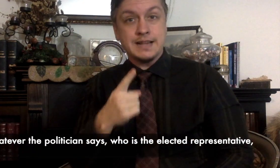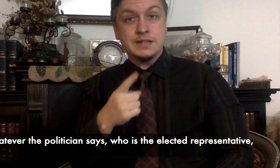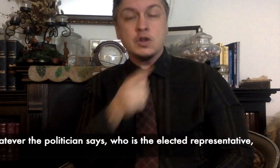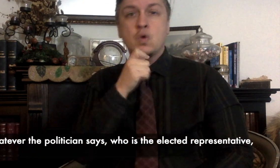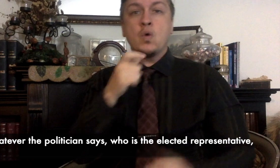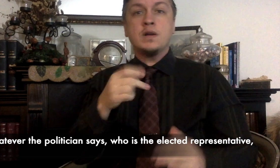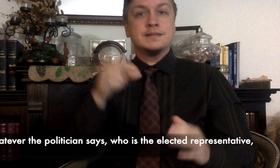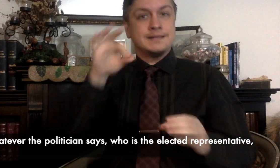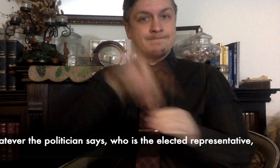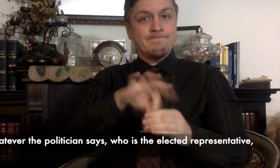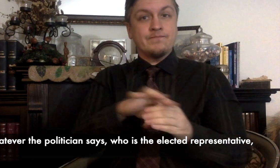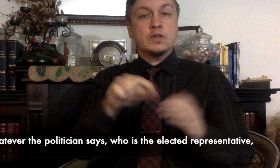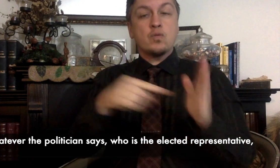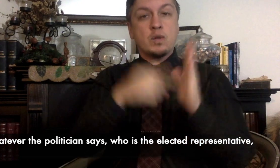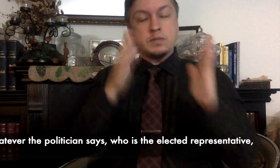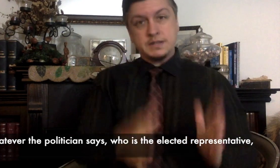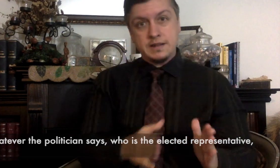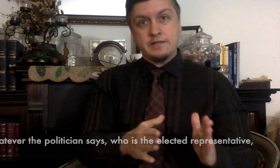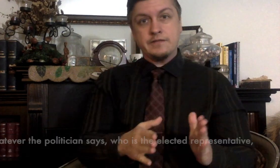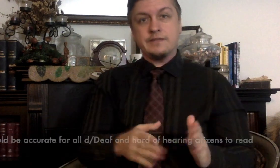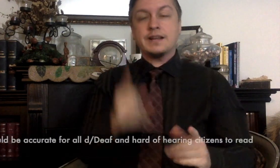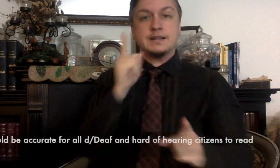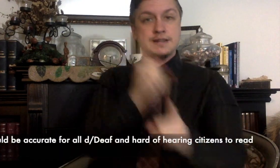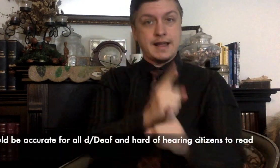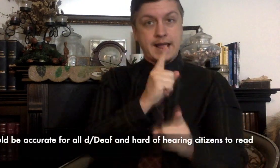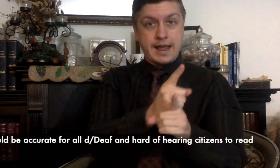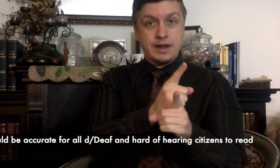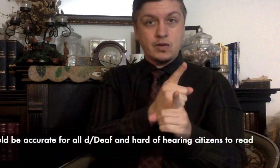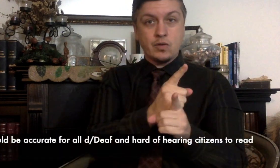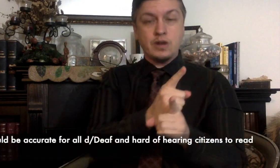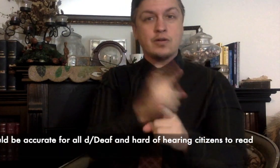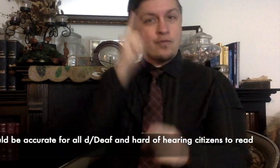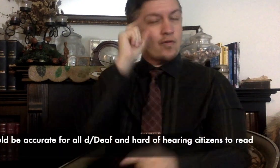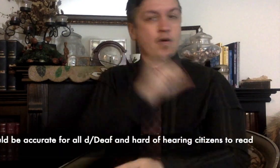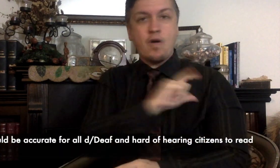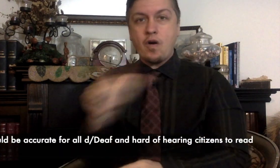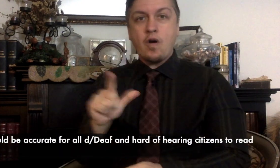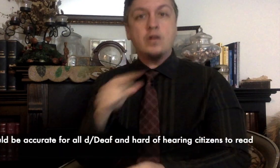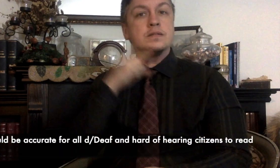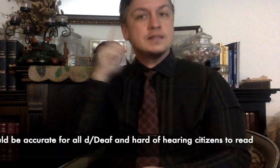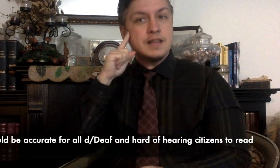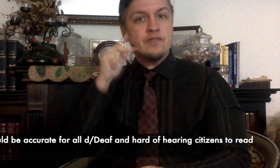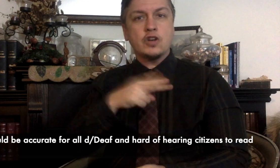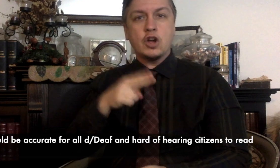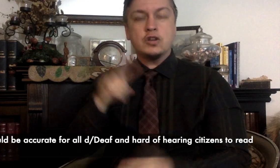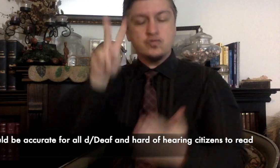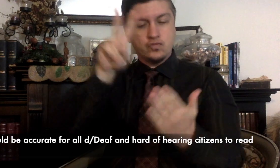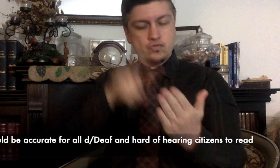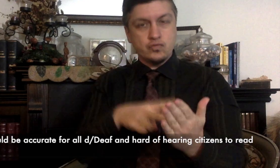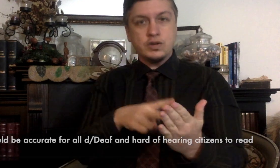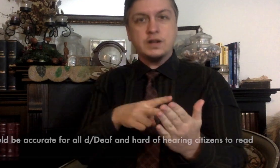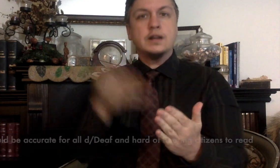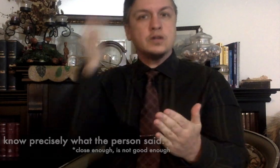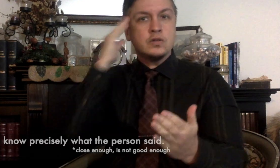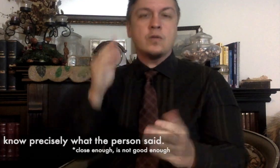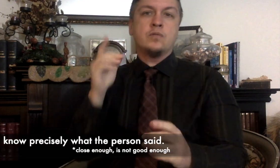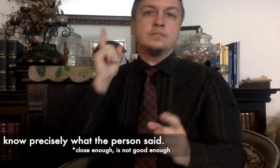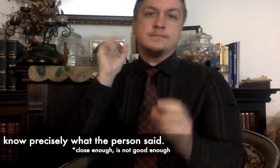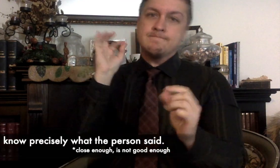says, who is the elected representative, it should be accurate for all the deaf and hard of hearing citizens to read and